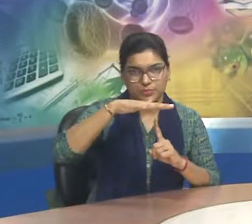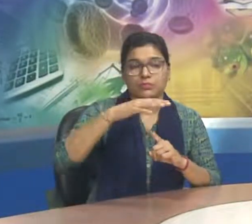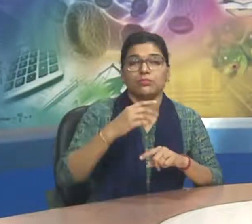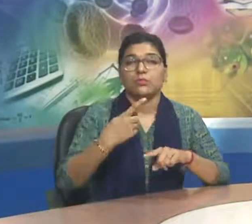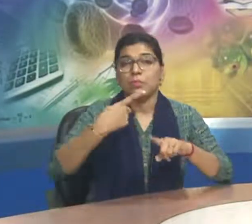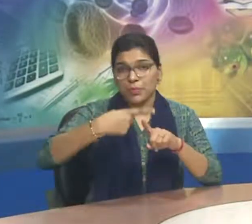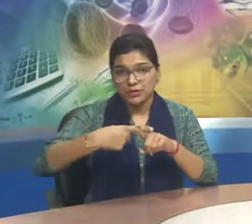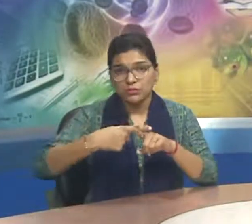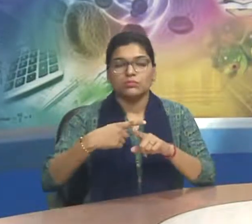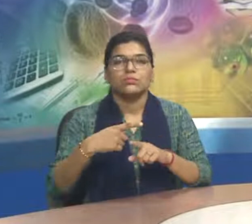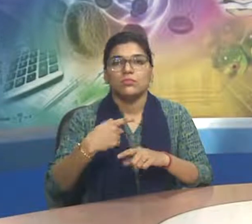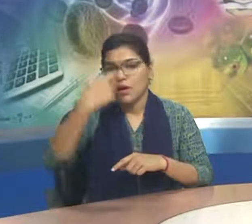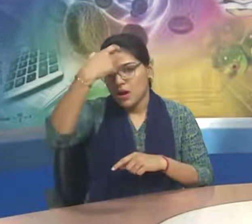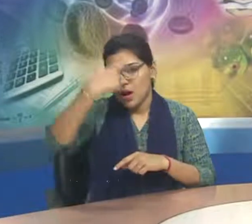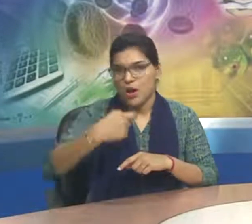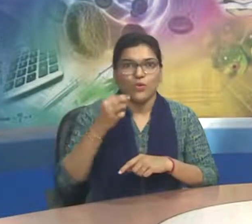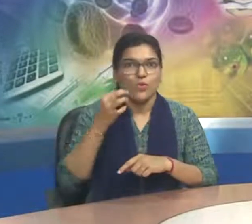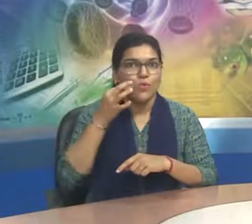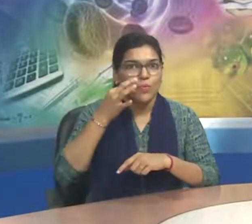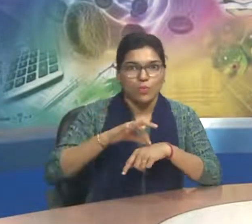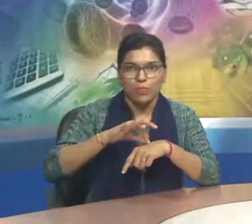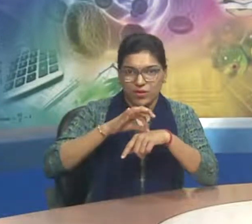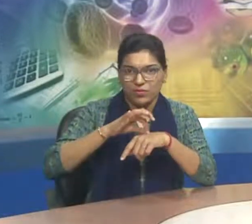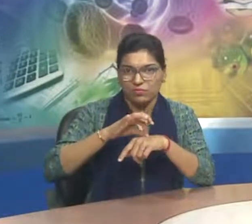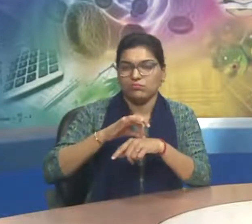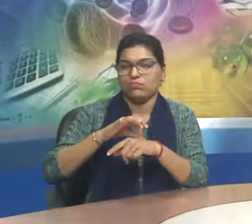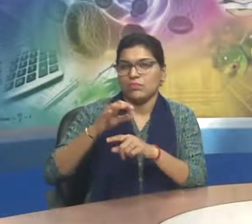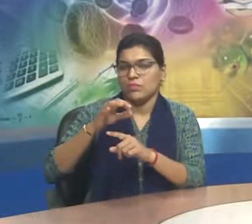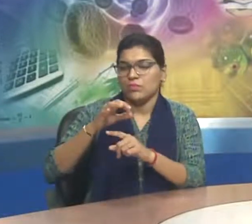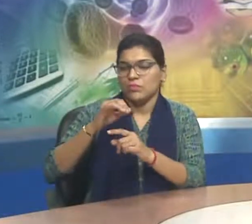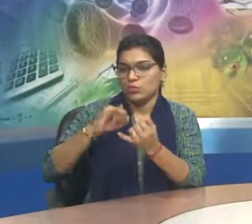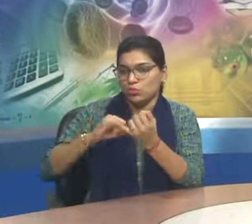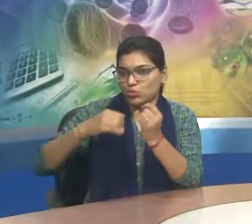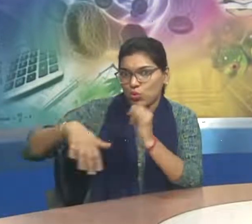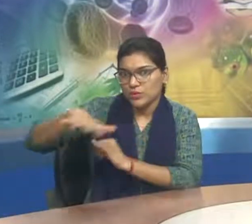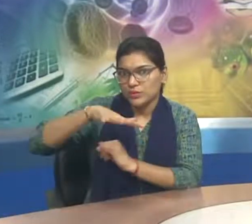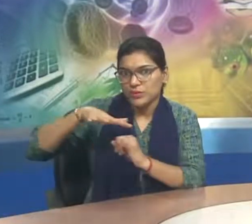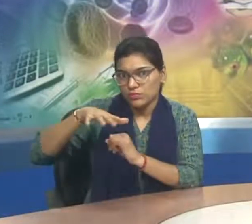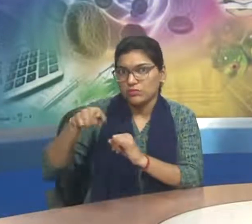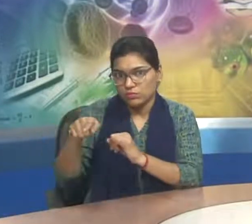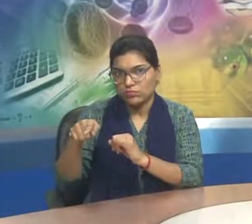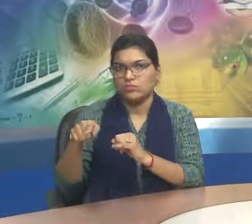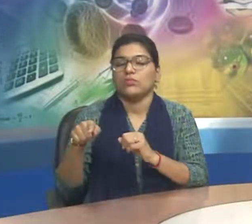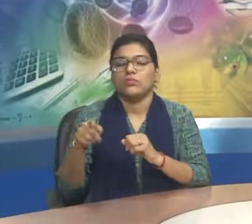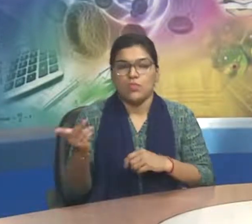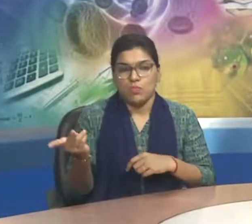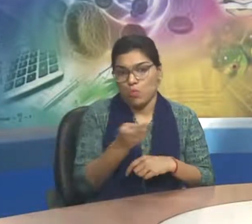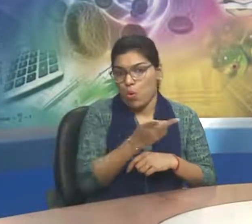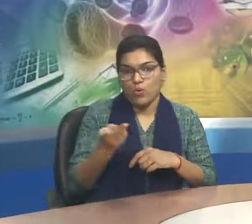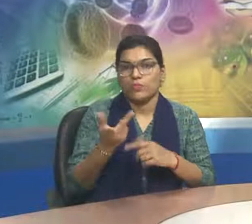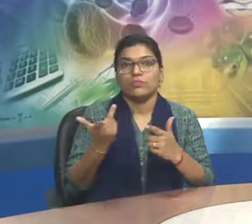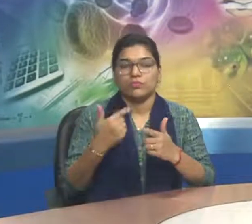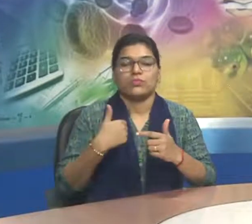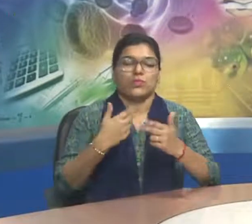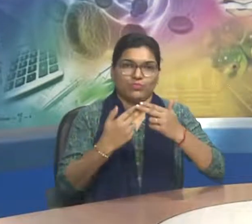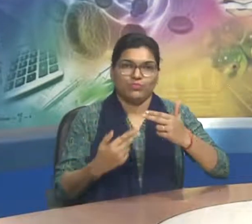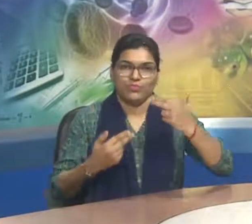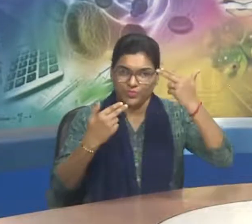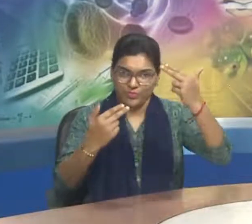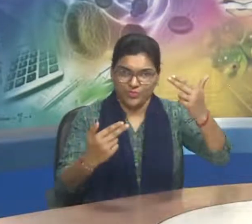Lesson name is, as you can see on the screen, it is Environmental